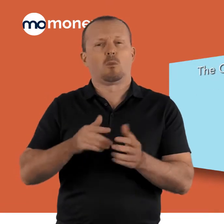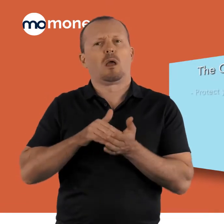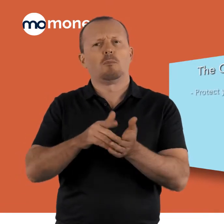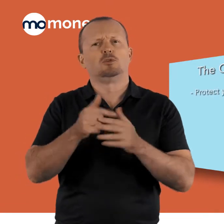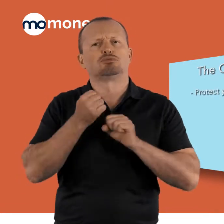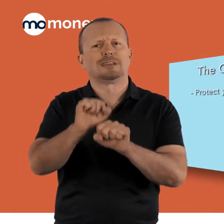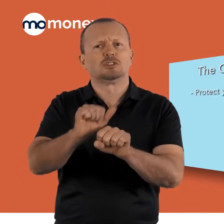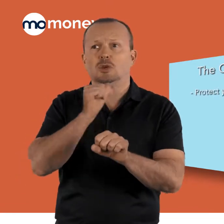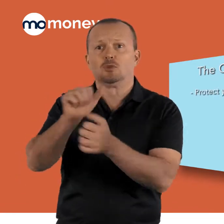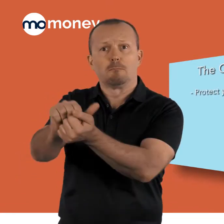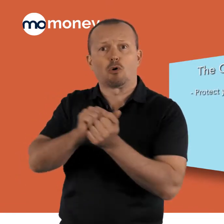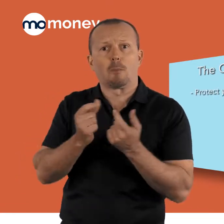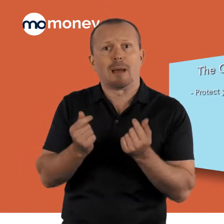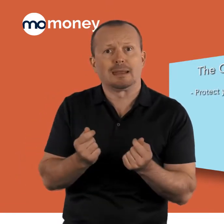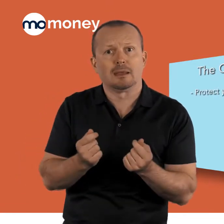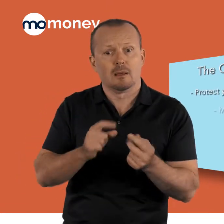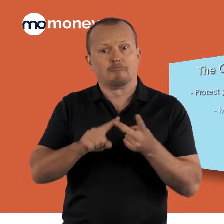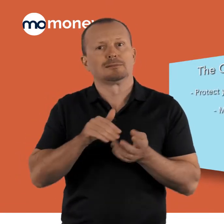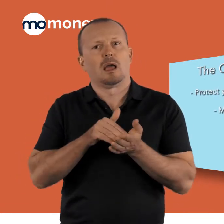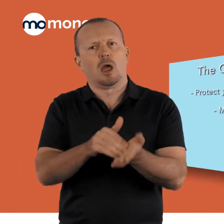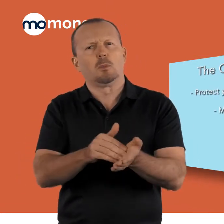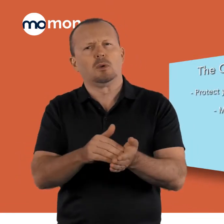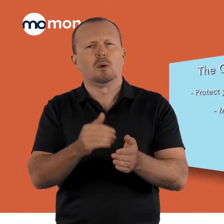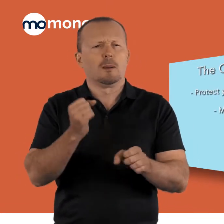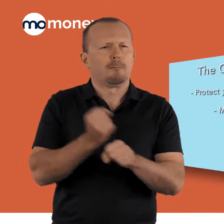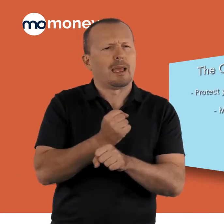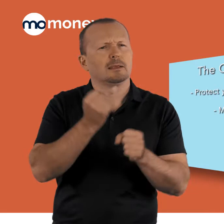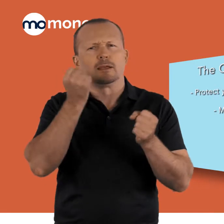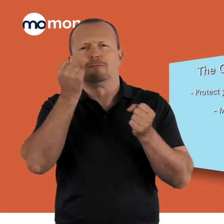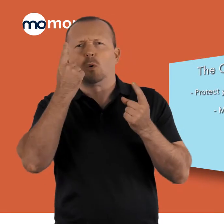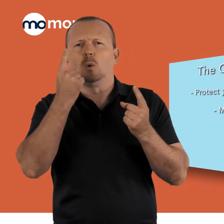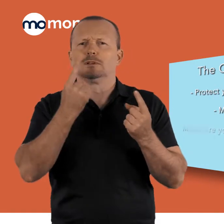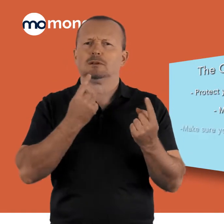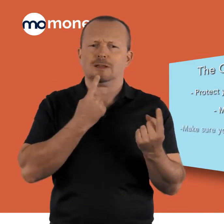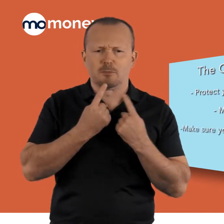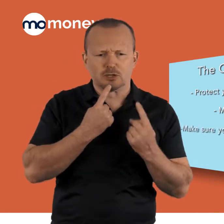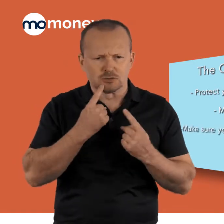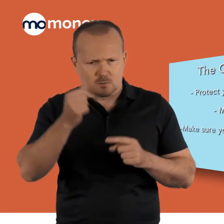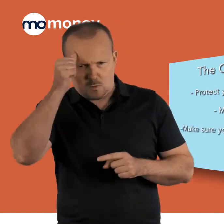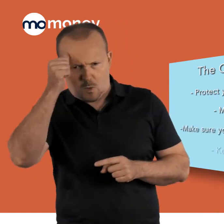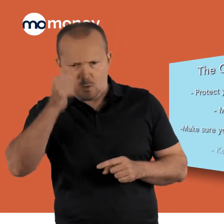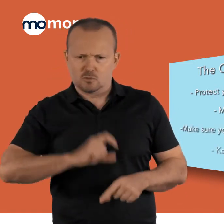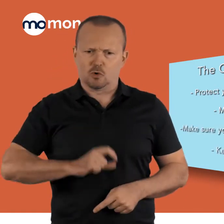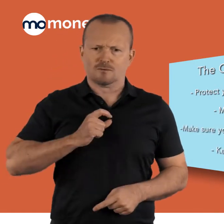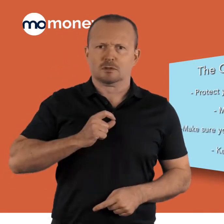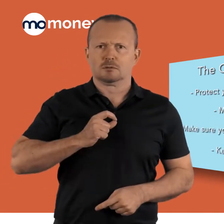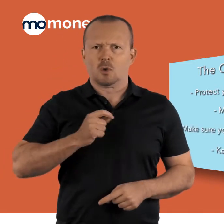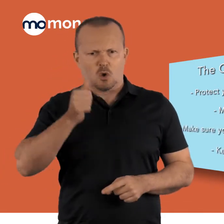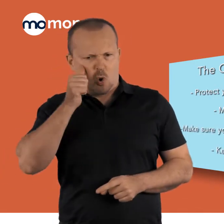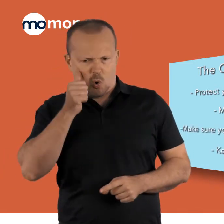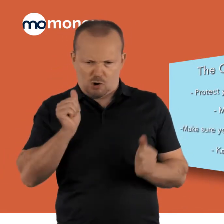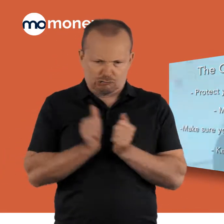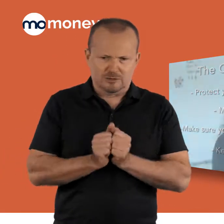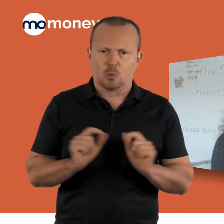CCCFA will help to protect you when borrowing money and will help you to make informed choices, know what you're agreeing to, and keep track of